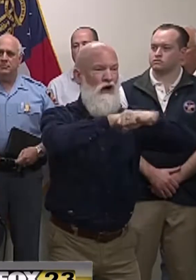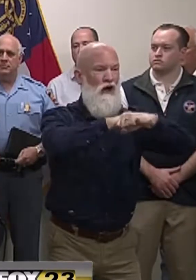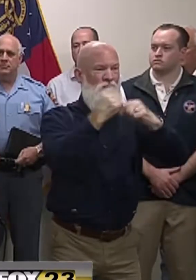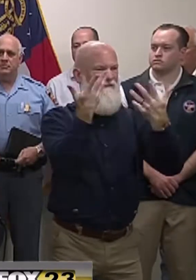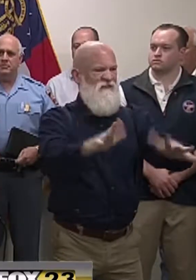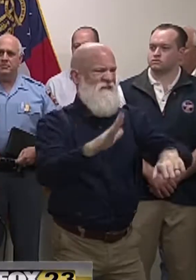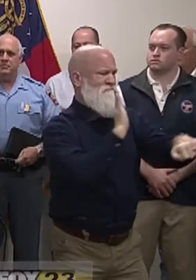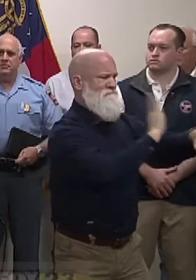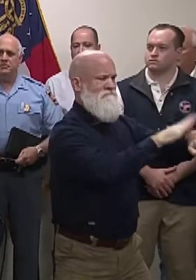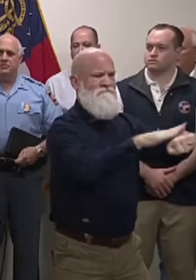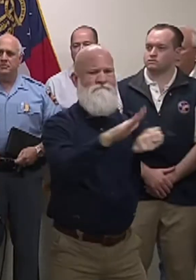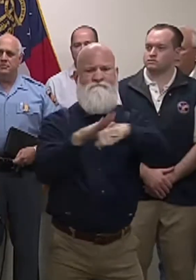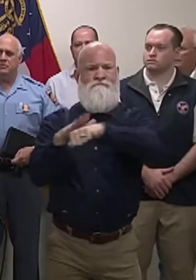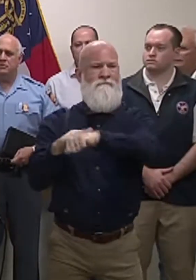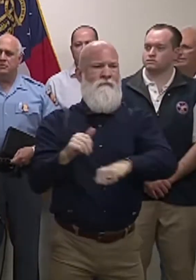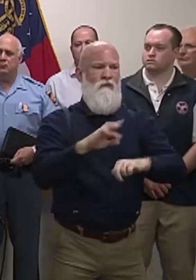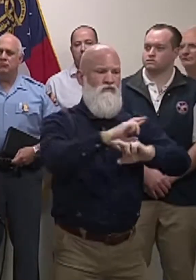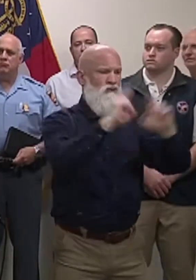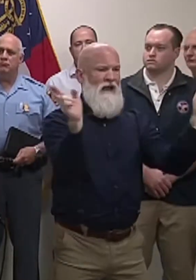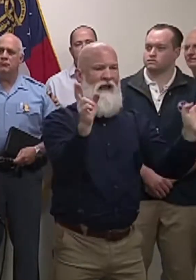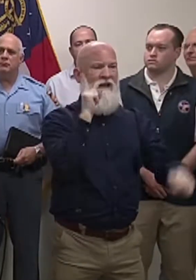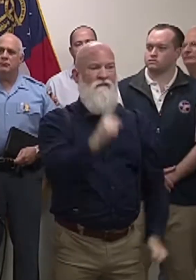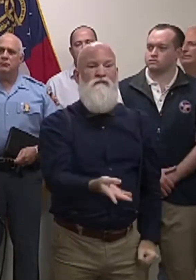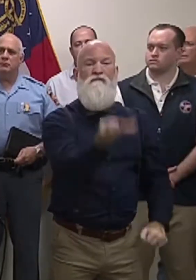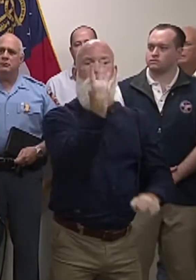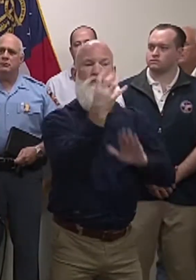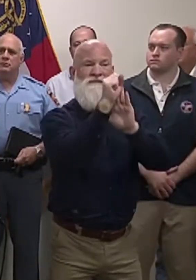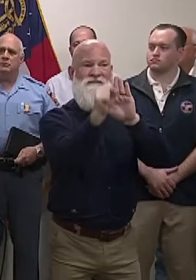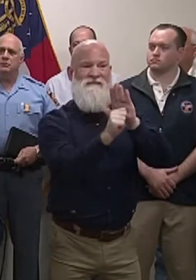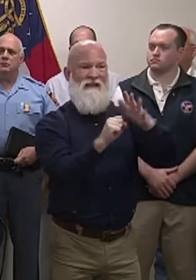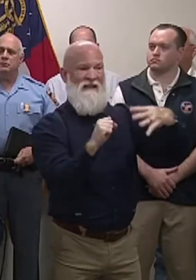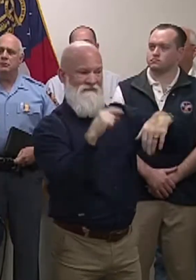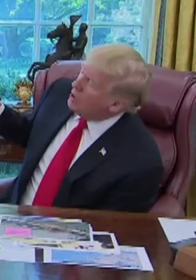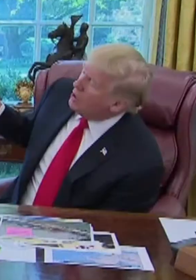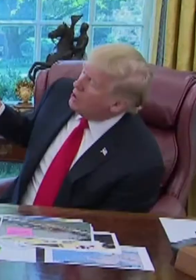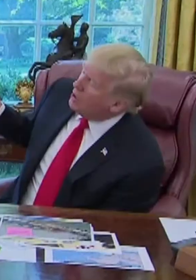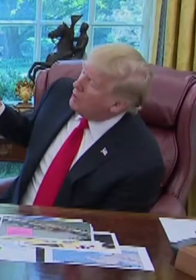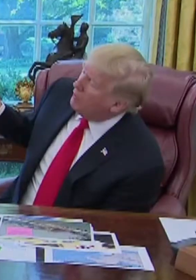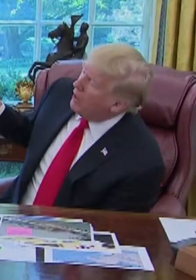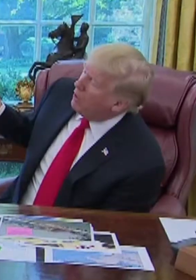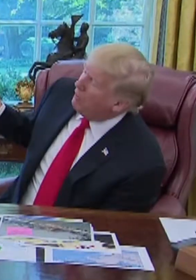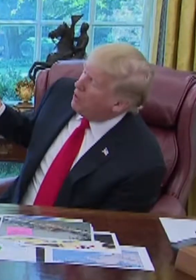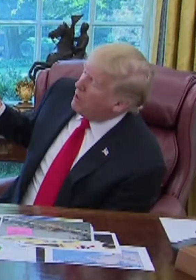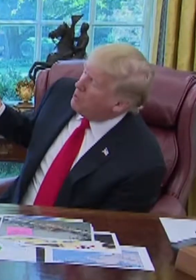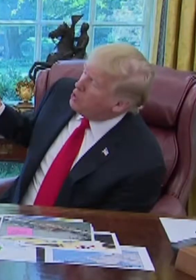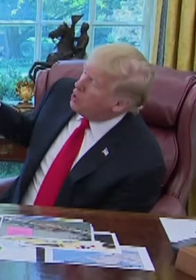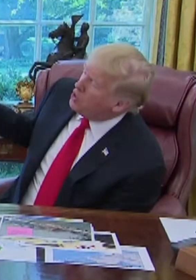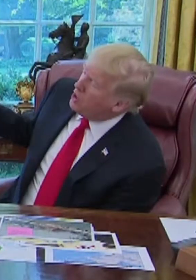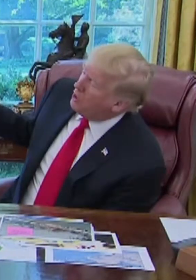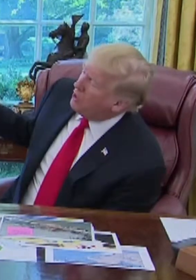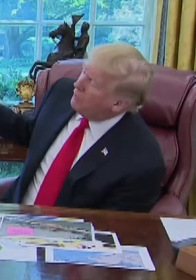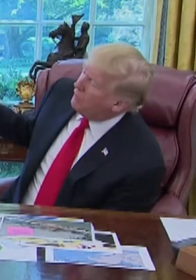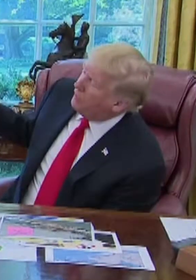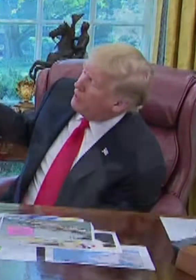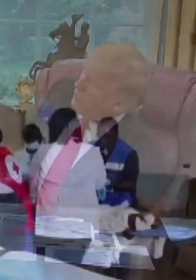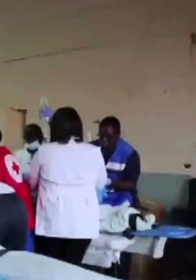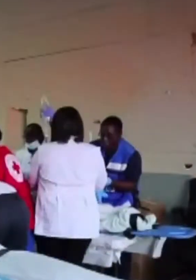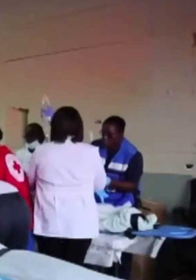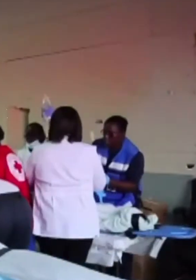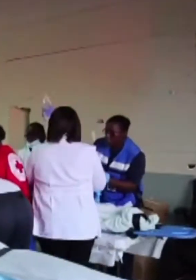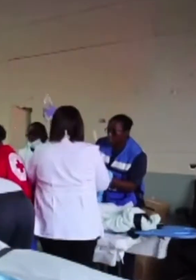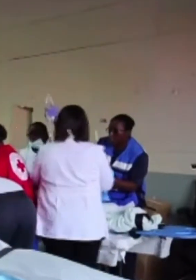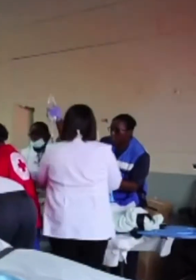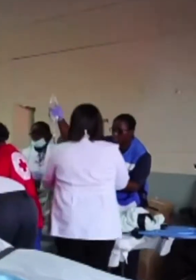states. 40,000 line workers ready to do electrical restoration. President Trump has been briefed on the response efforts and